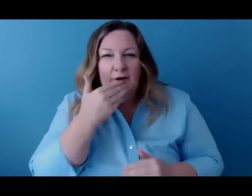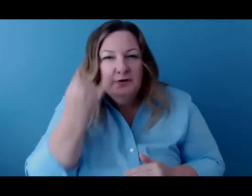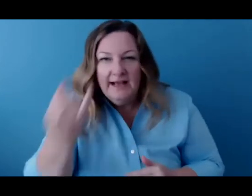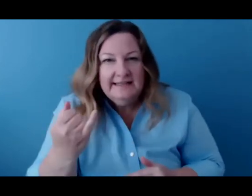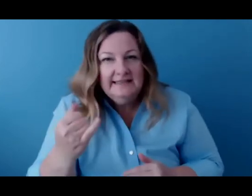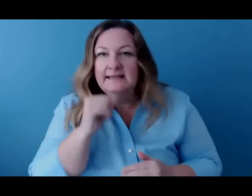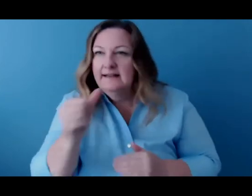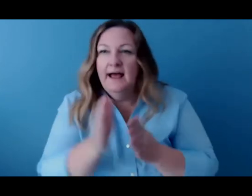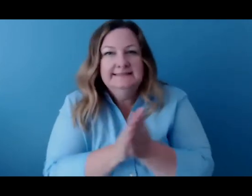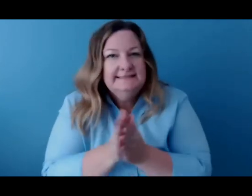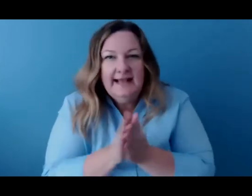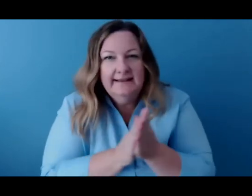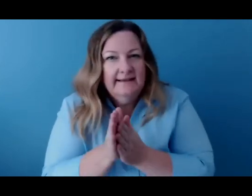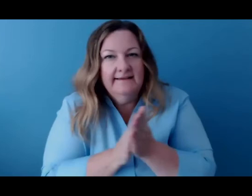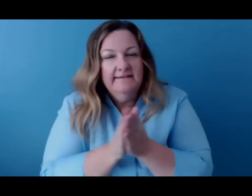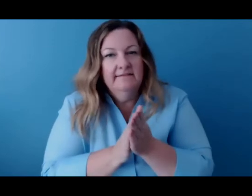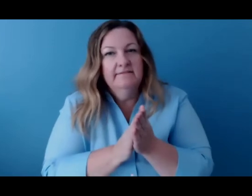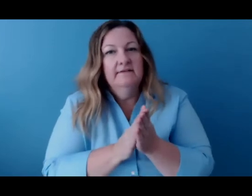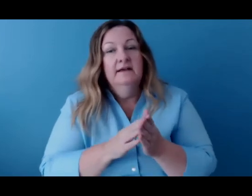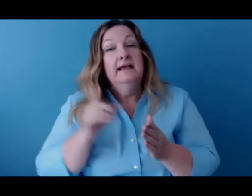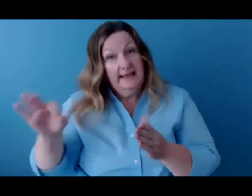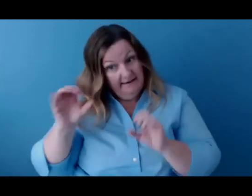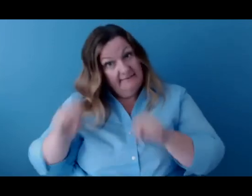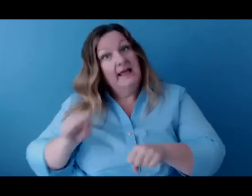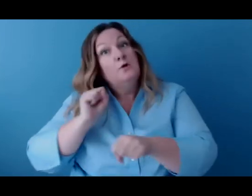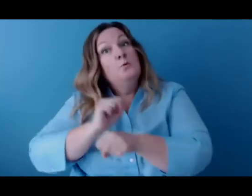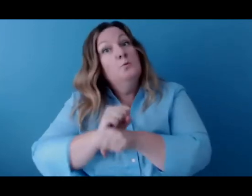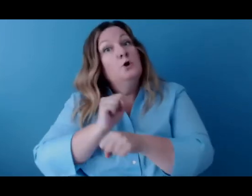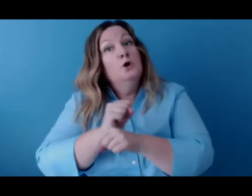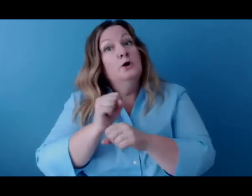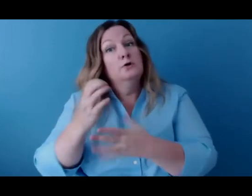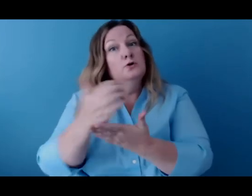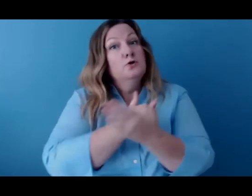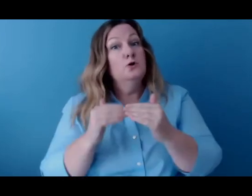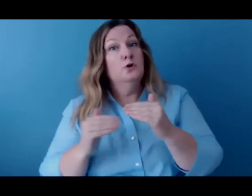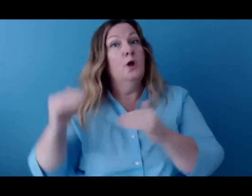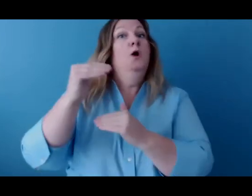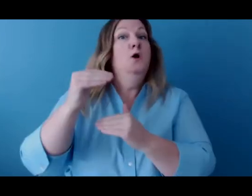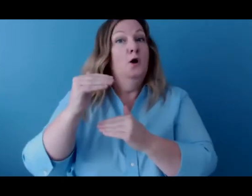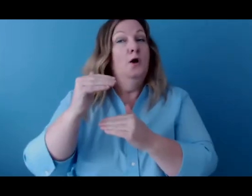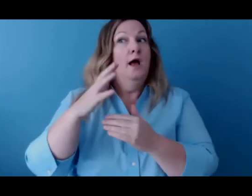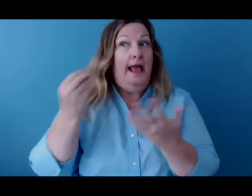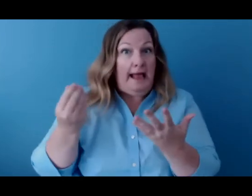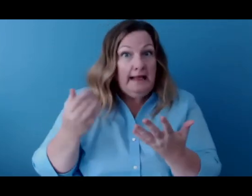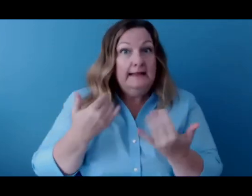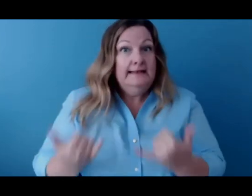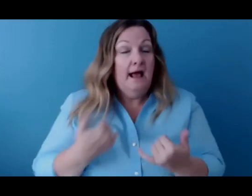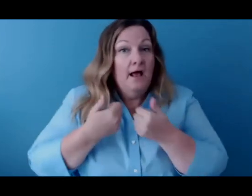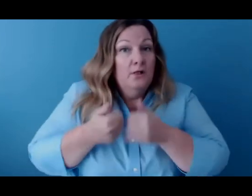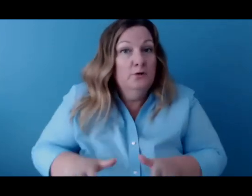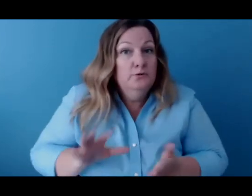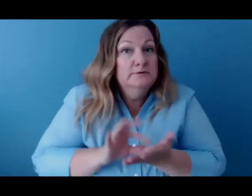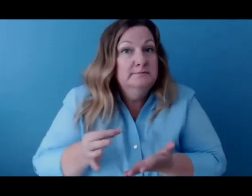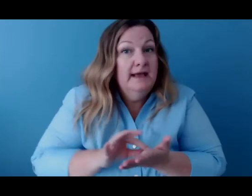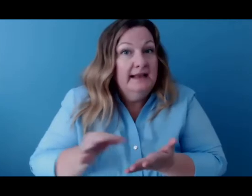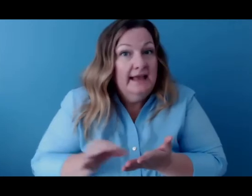they work past and be able to create enough income for themselves and then find themselves not eligible and not able to afford it,